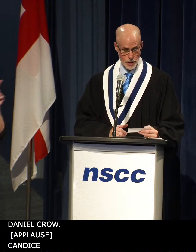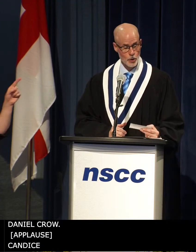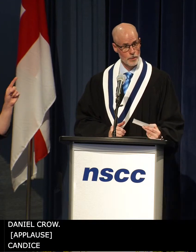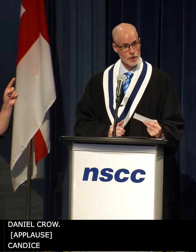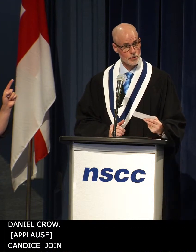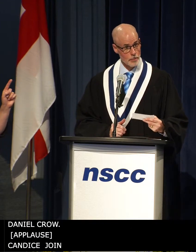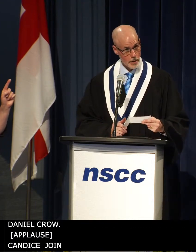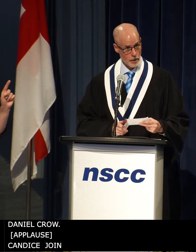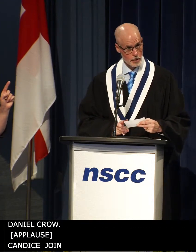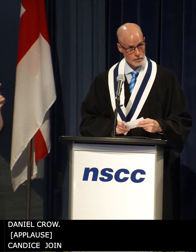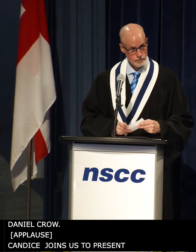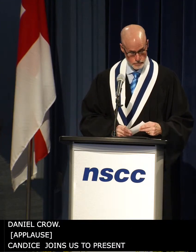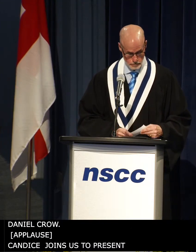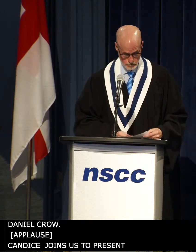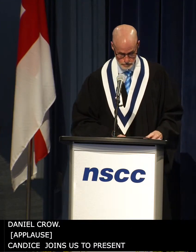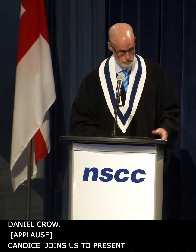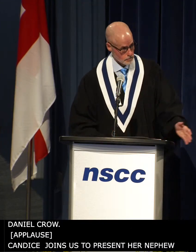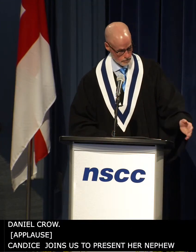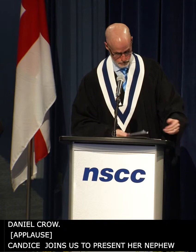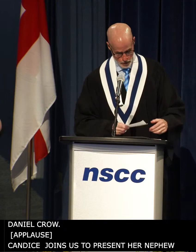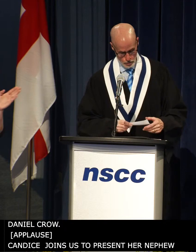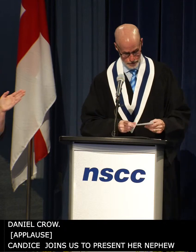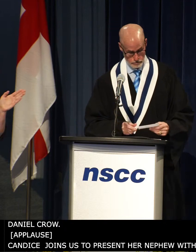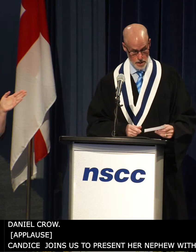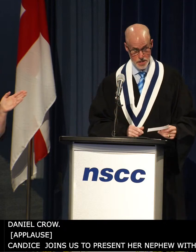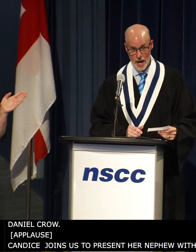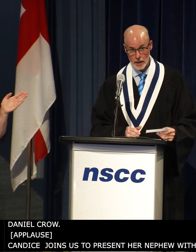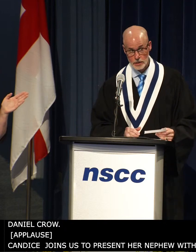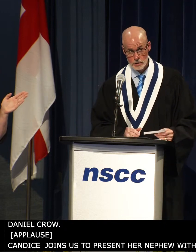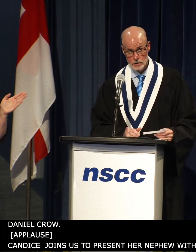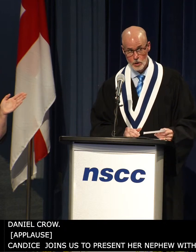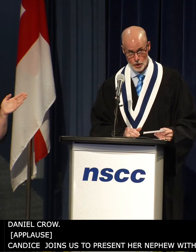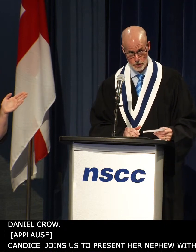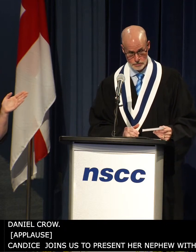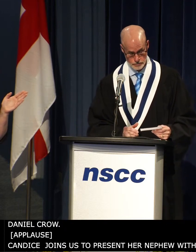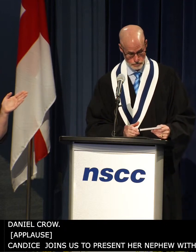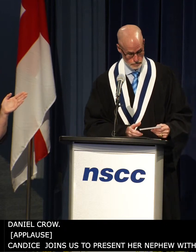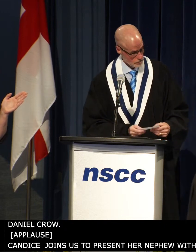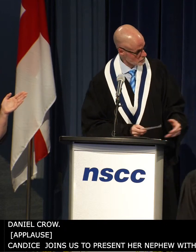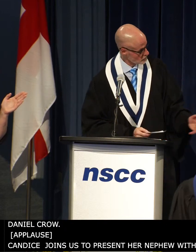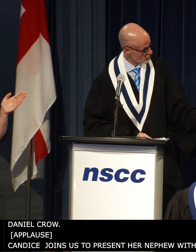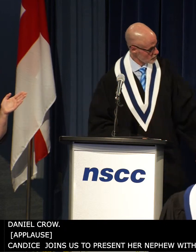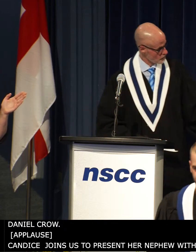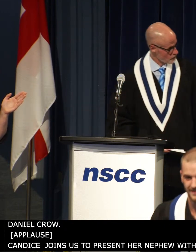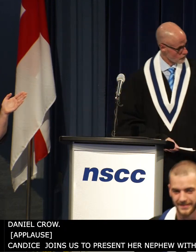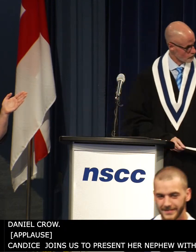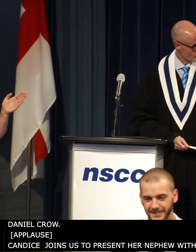Duty Equipment Repair. Zach Horton.